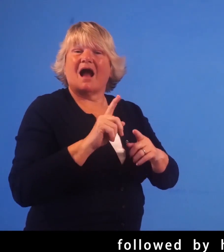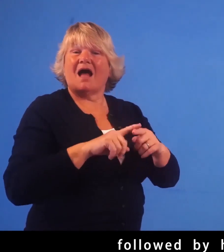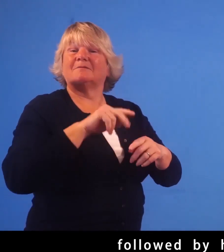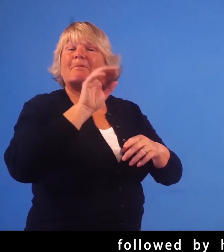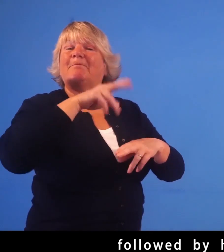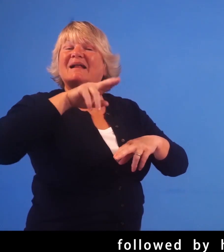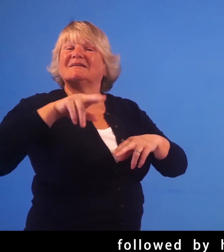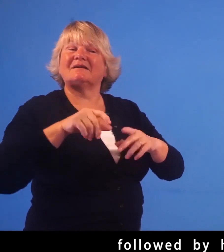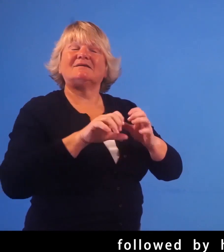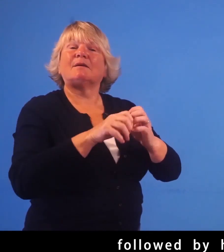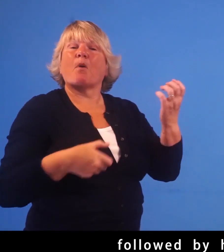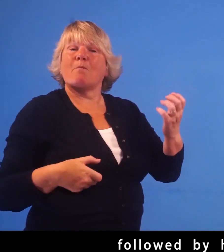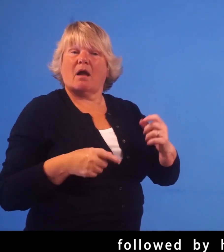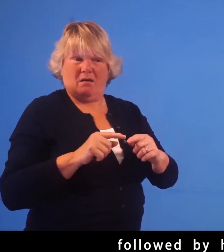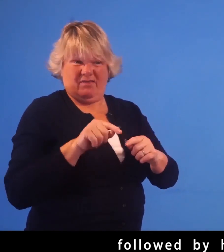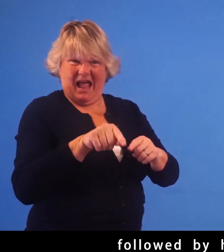diploma later on that year.